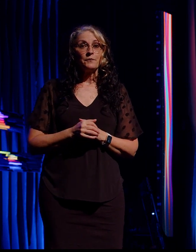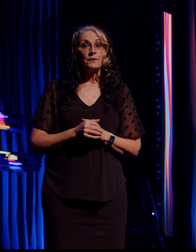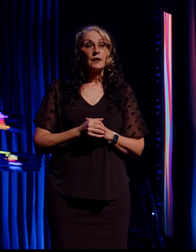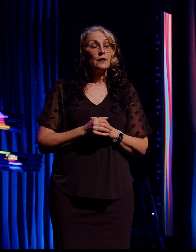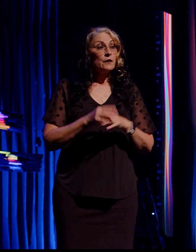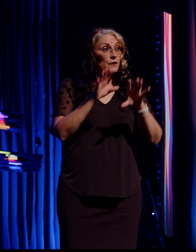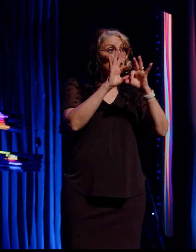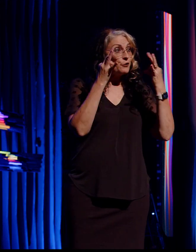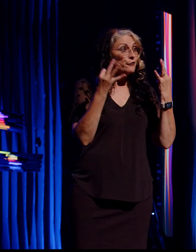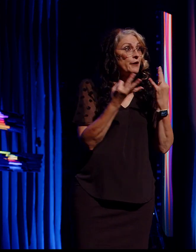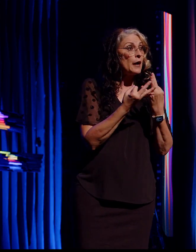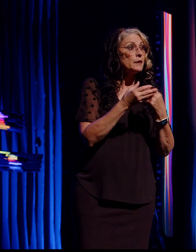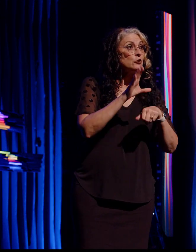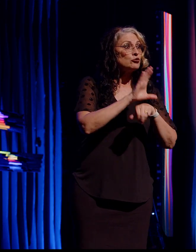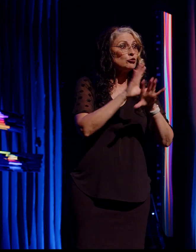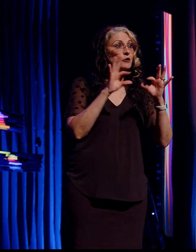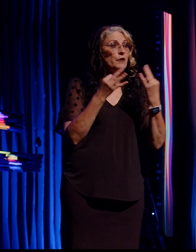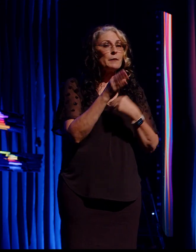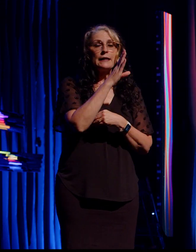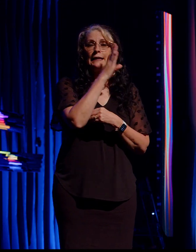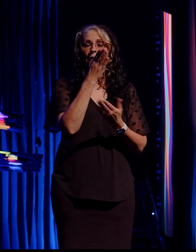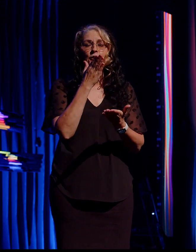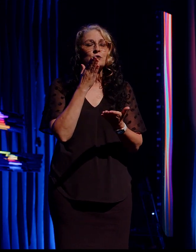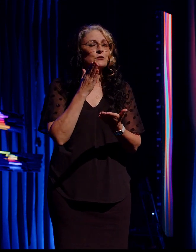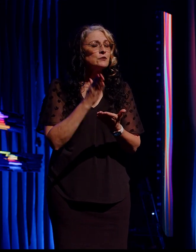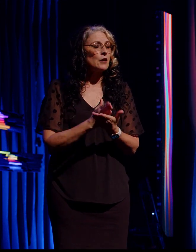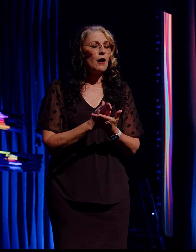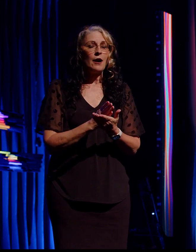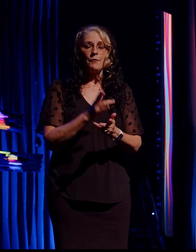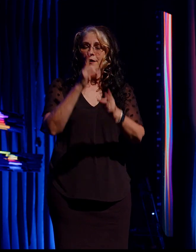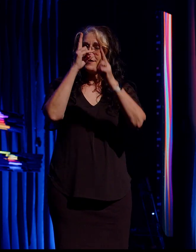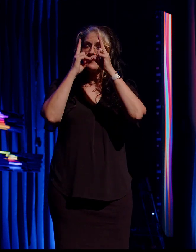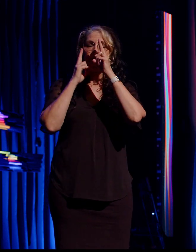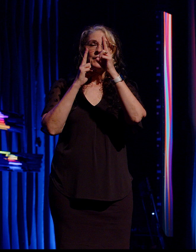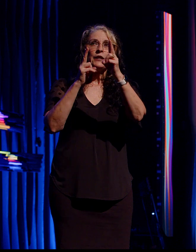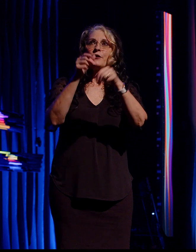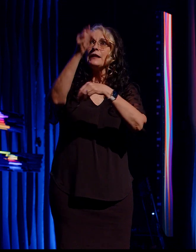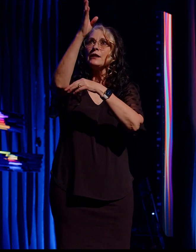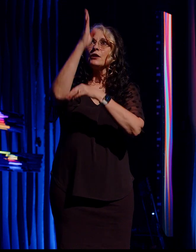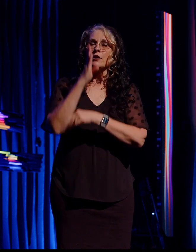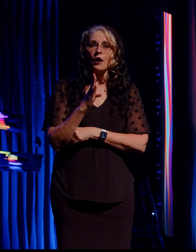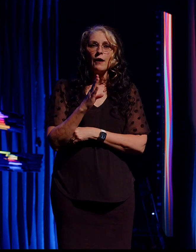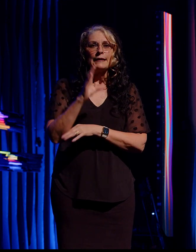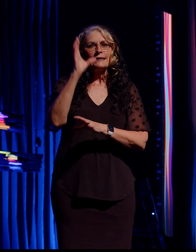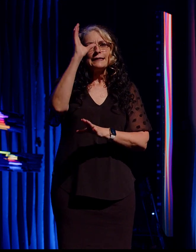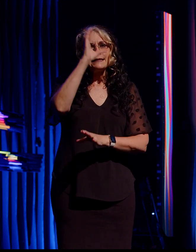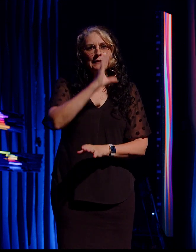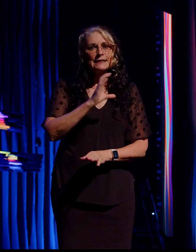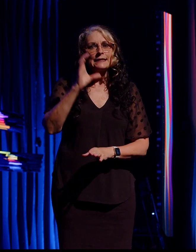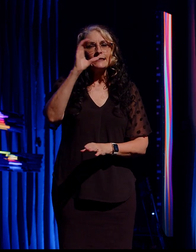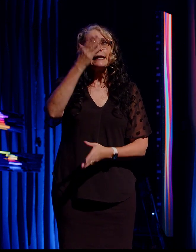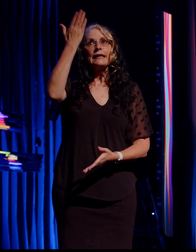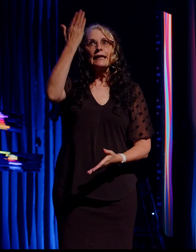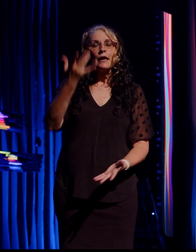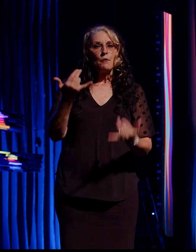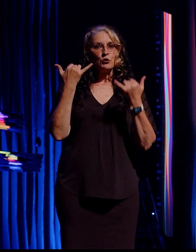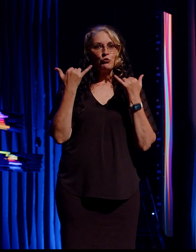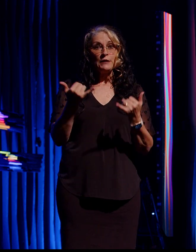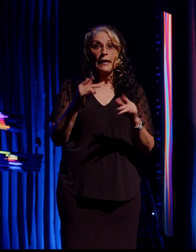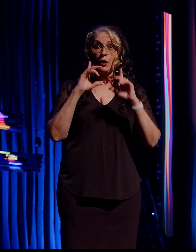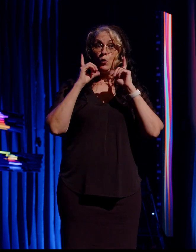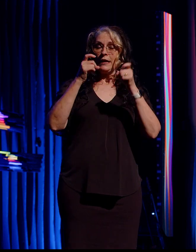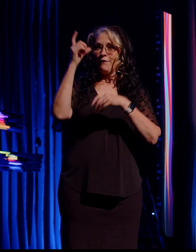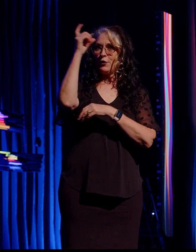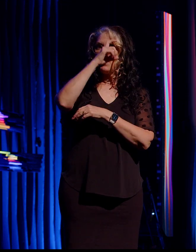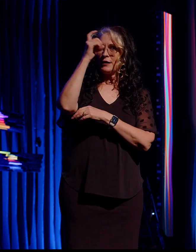grow family, never stop fearing God. Seek him today. He'll give you